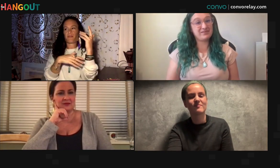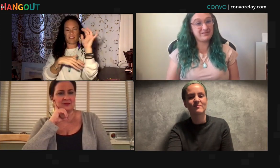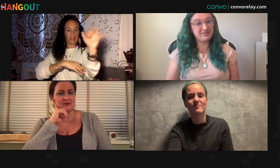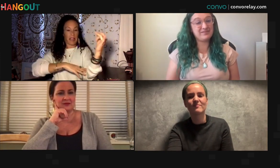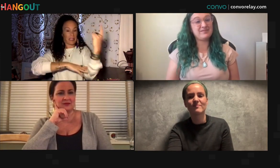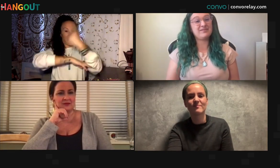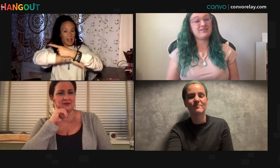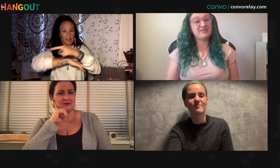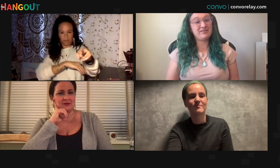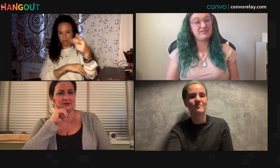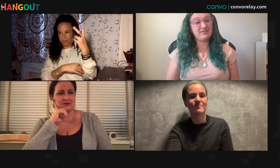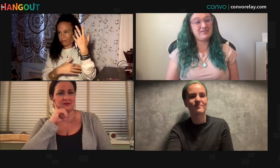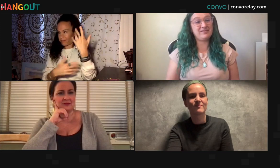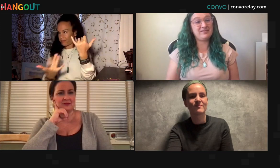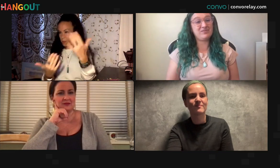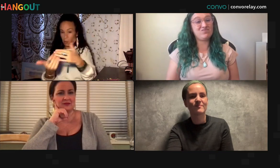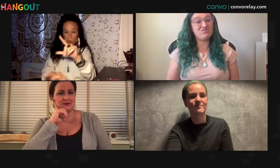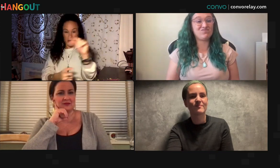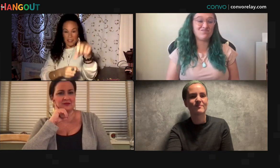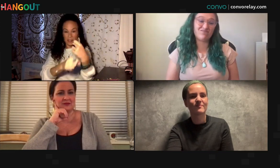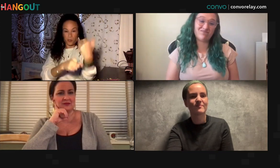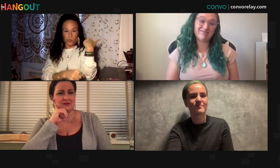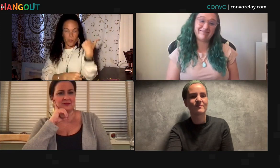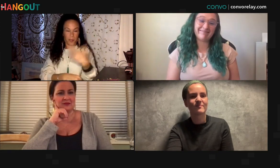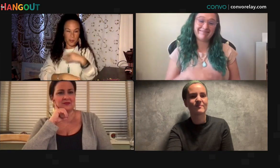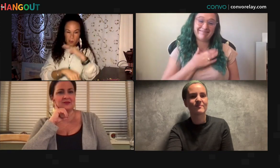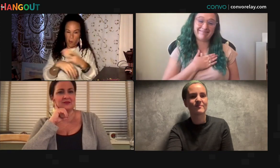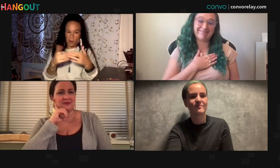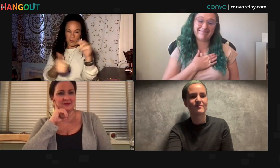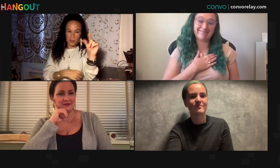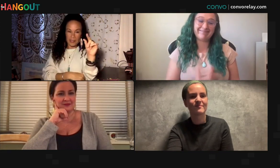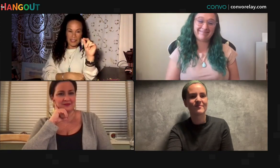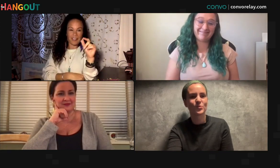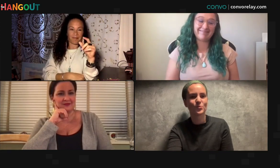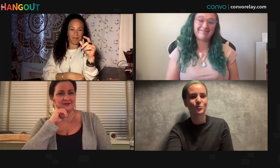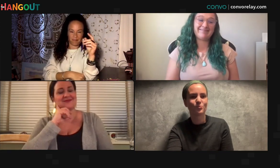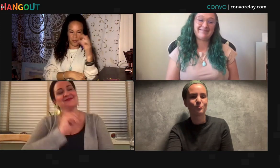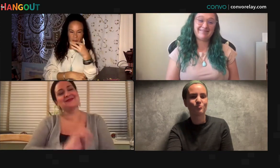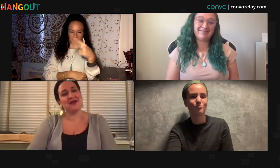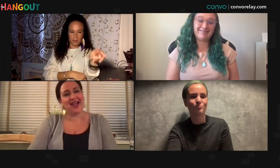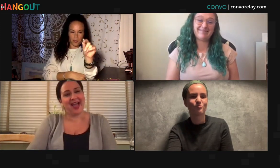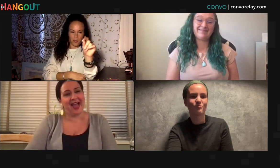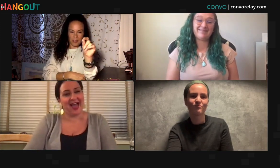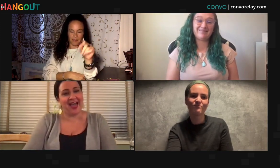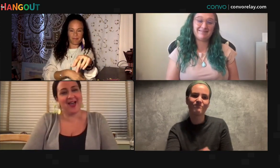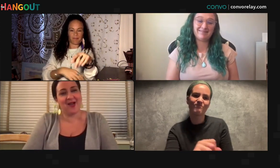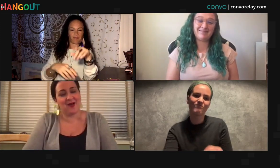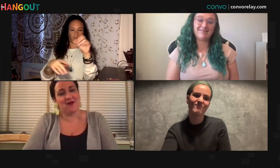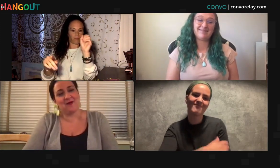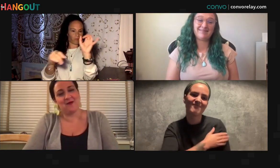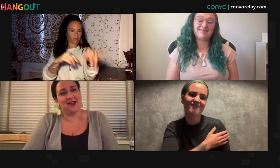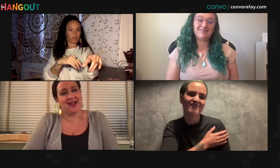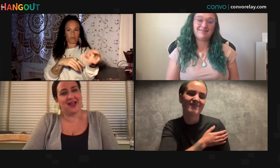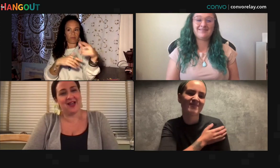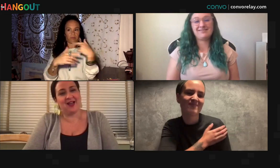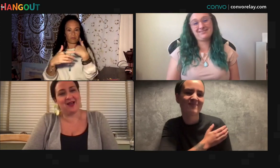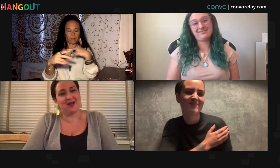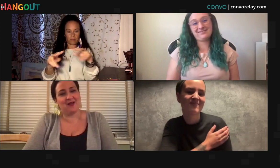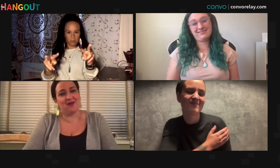to have this clear vision. And that was almost 20 years ago. My daughter's almost 20 years old. And